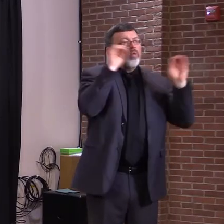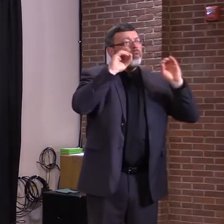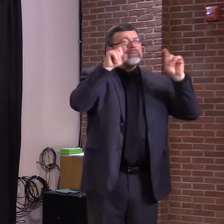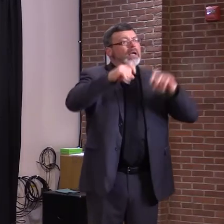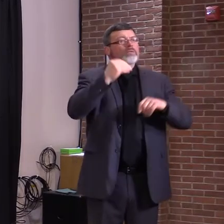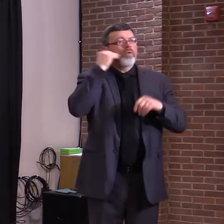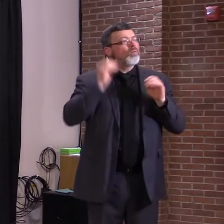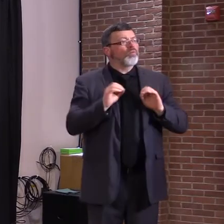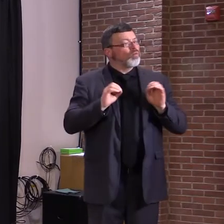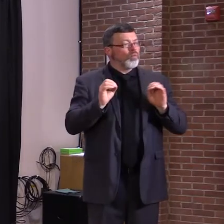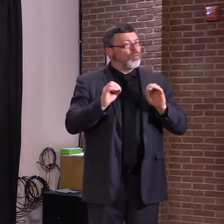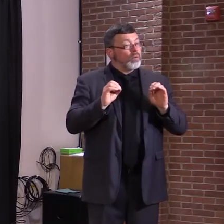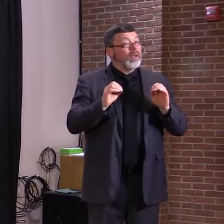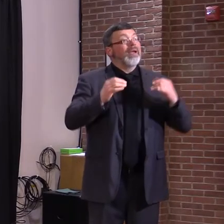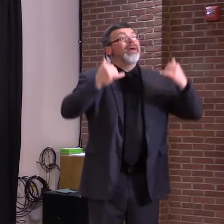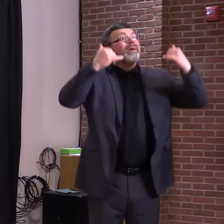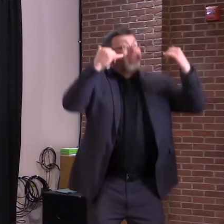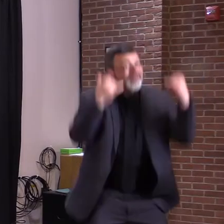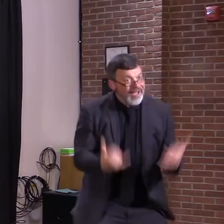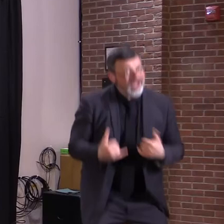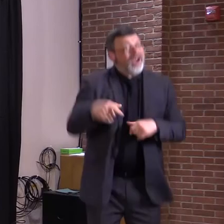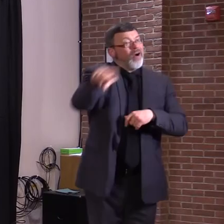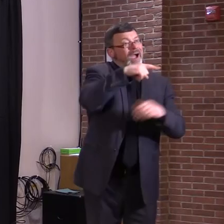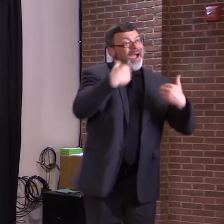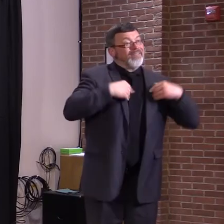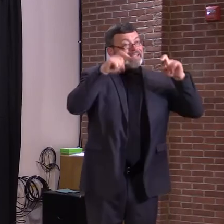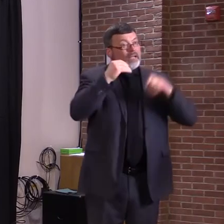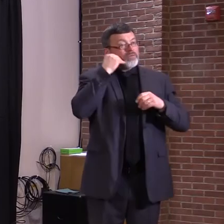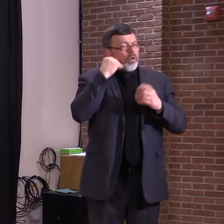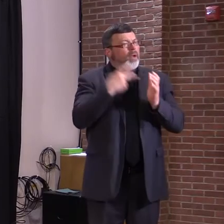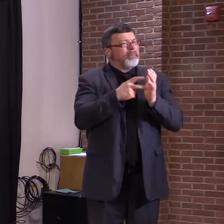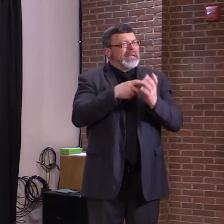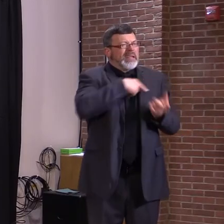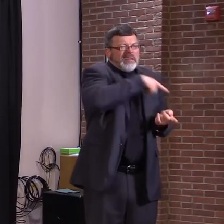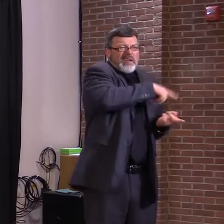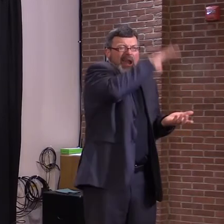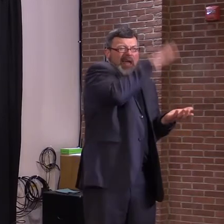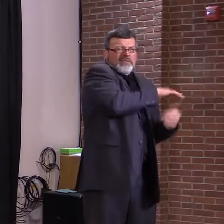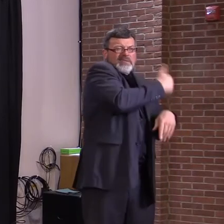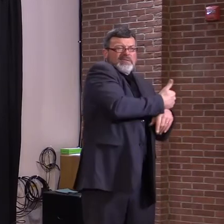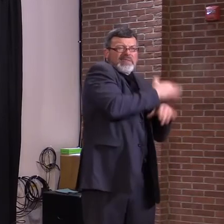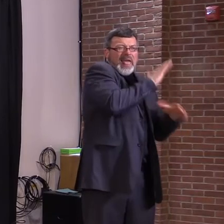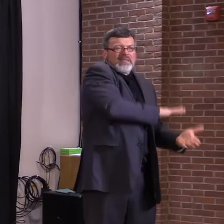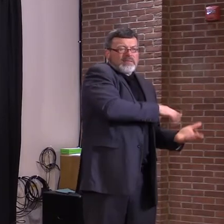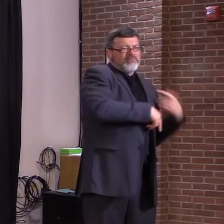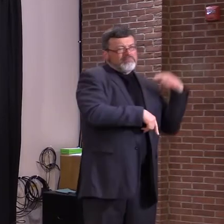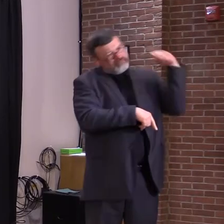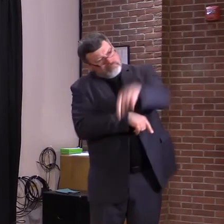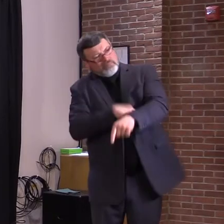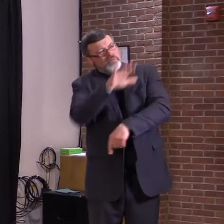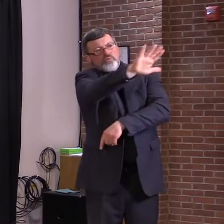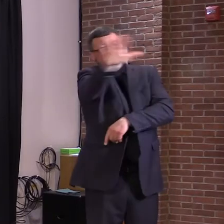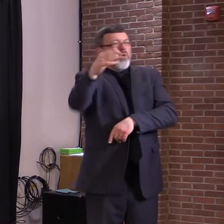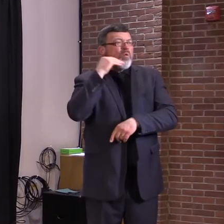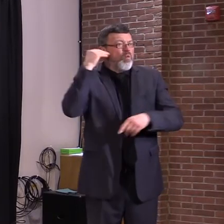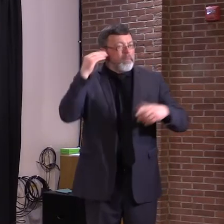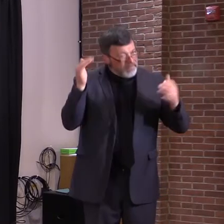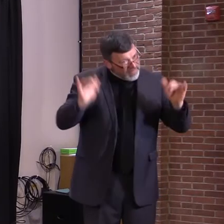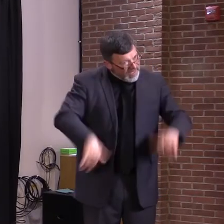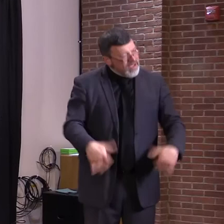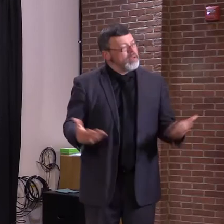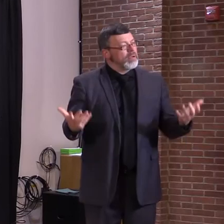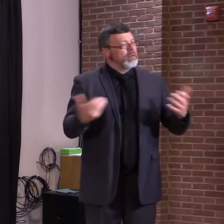In addition to that, there's been a wide array of testing that has become available through local pharmacies and